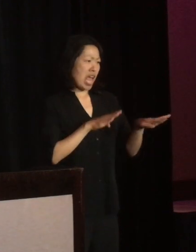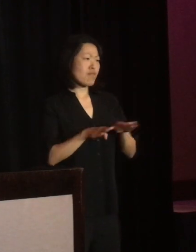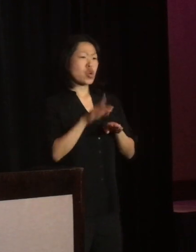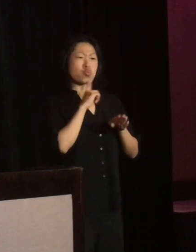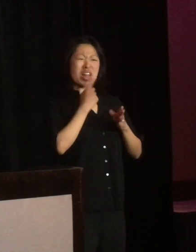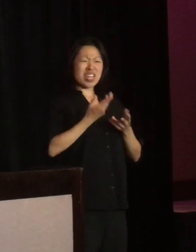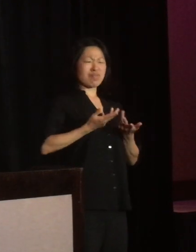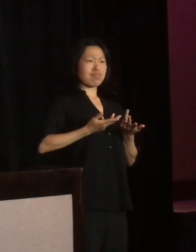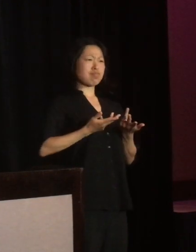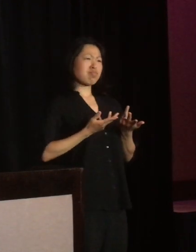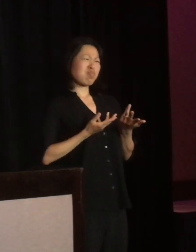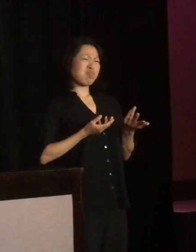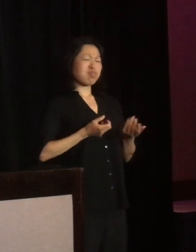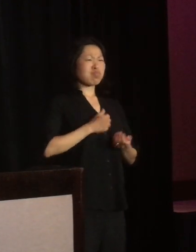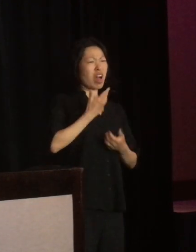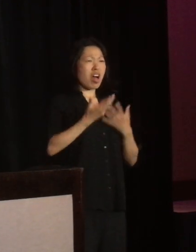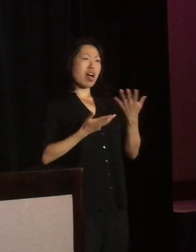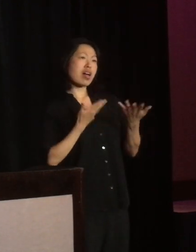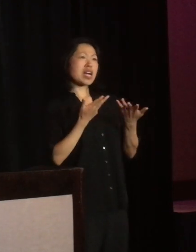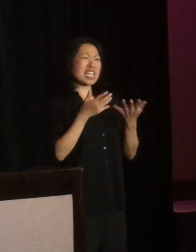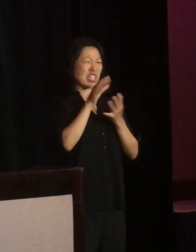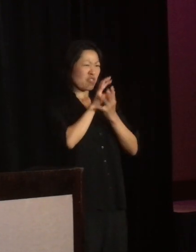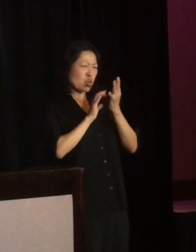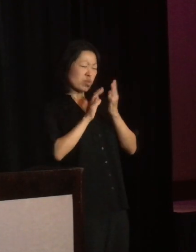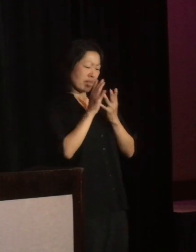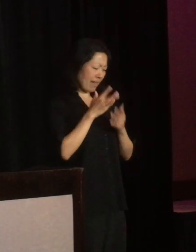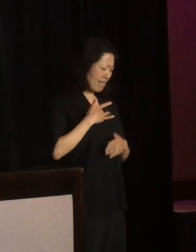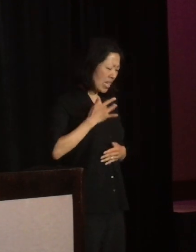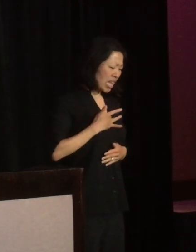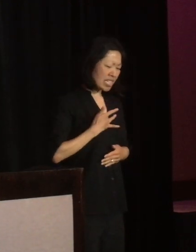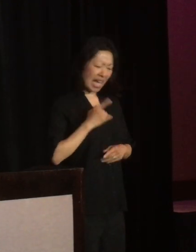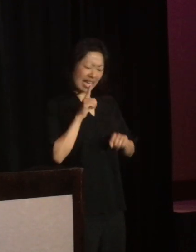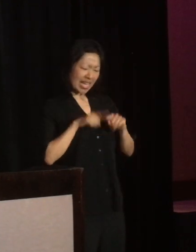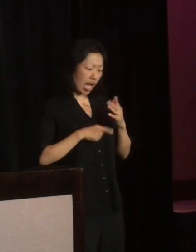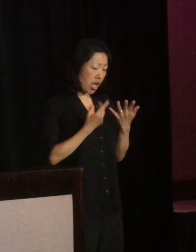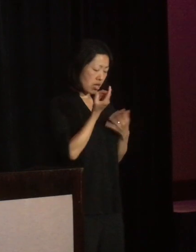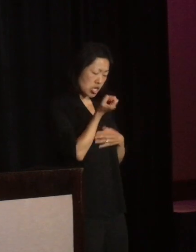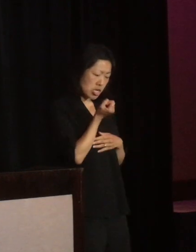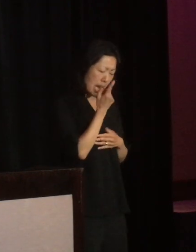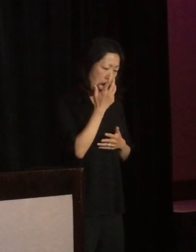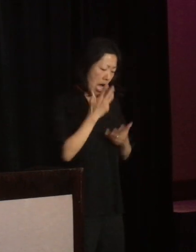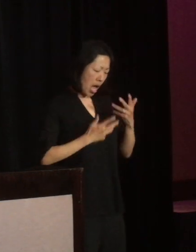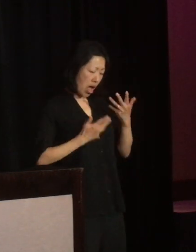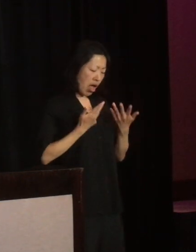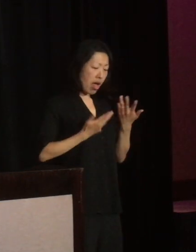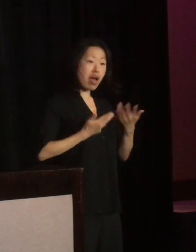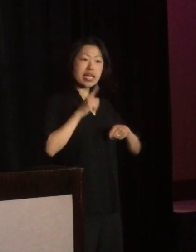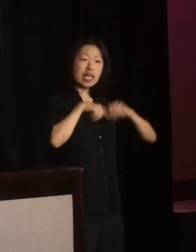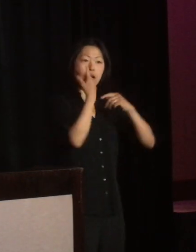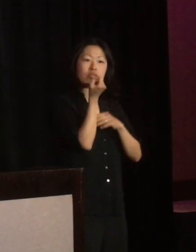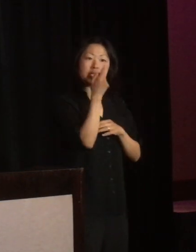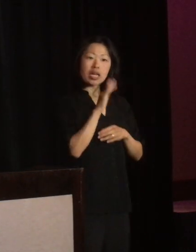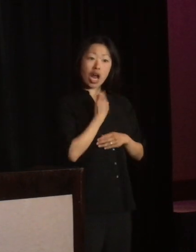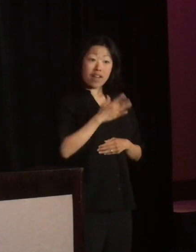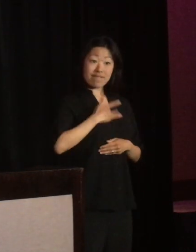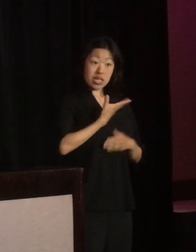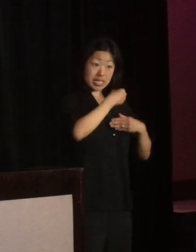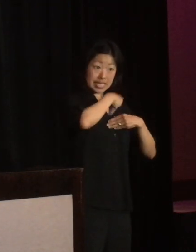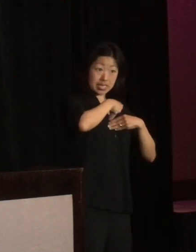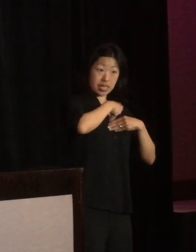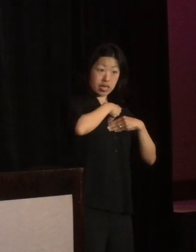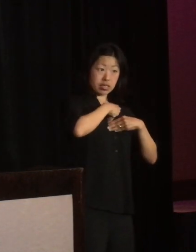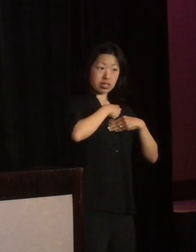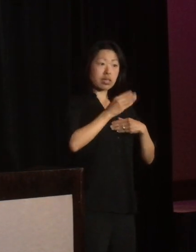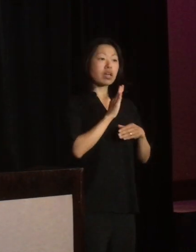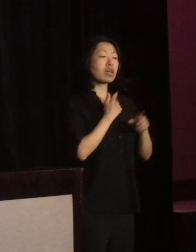have a lot of confusing feelings that we can't make sense of. And as much as our families and our communities and our friends love